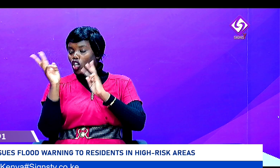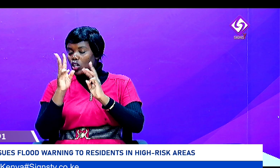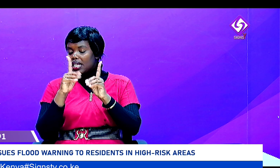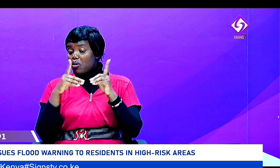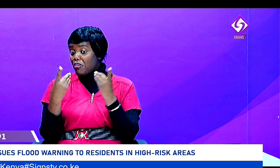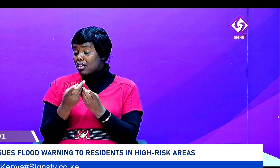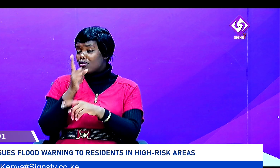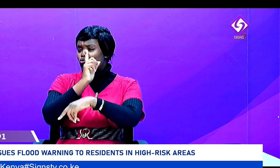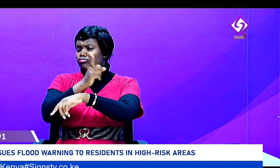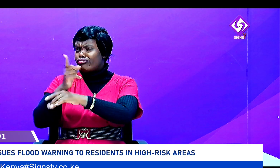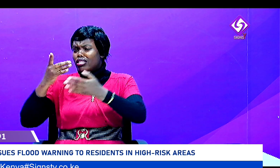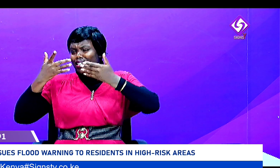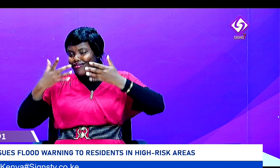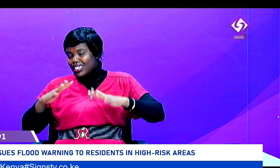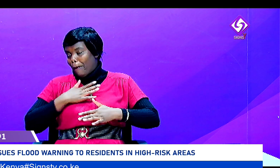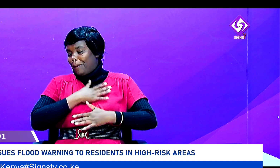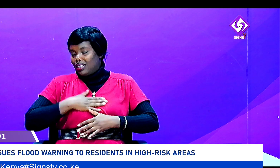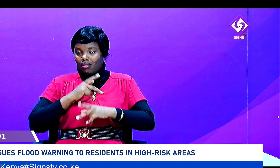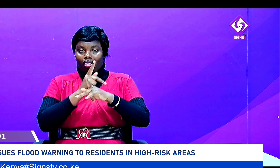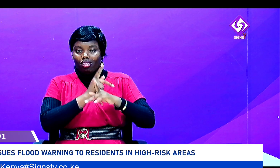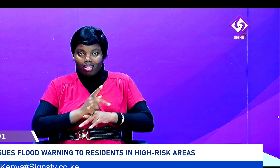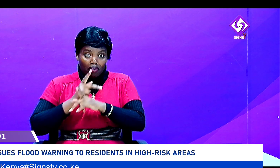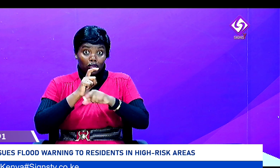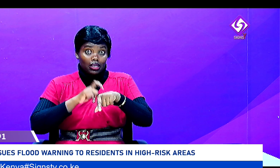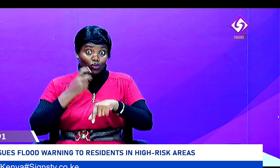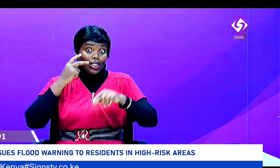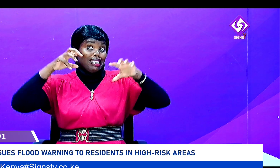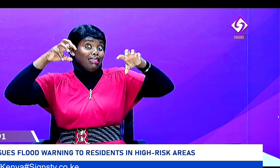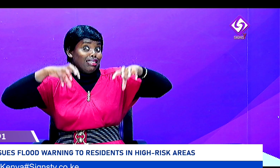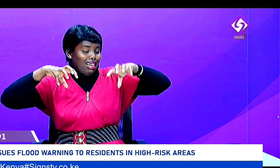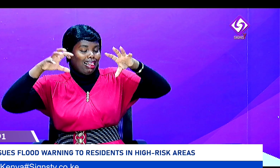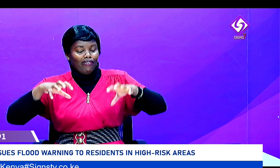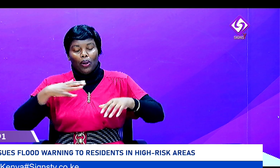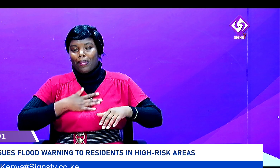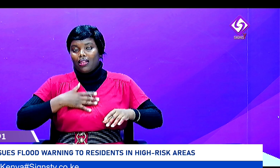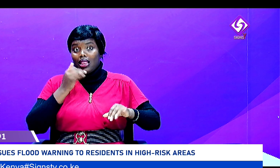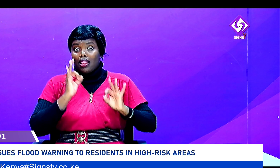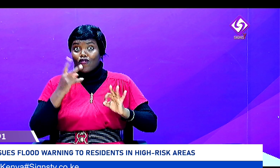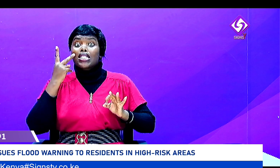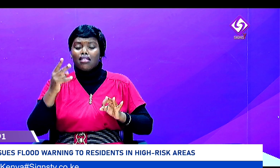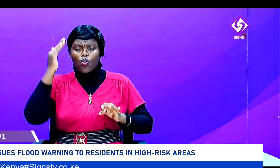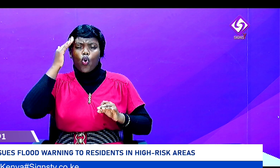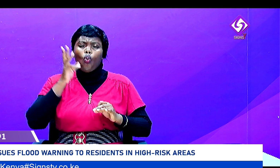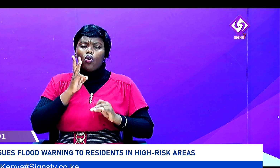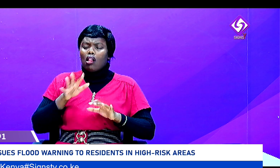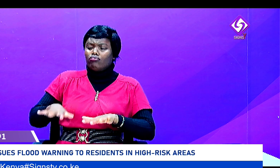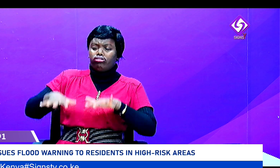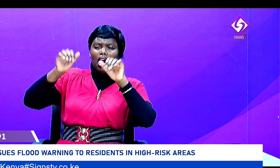Kenya Meteorological Department is giving warning to people to be careful of the heavy rains that are coming.